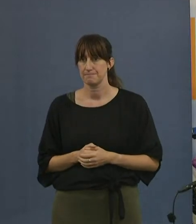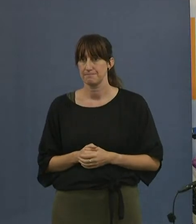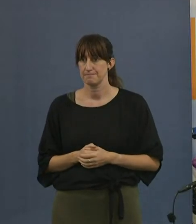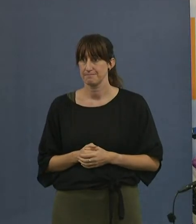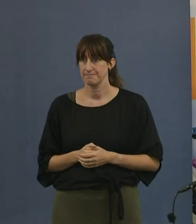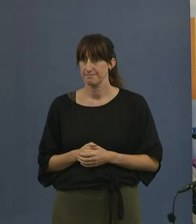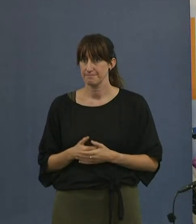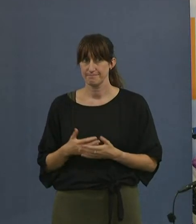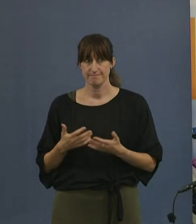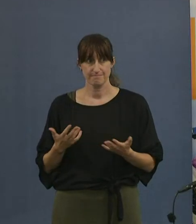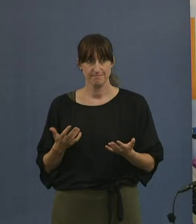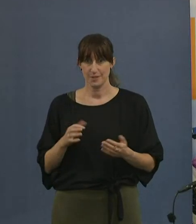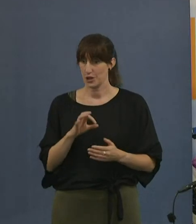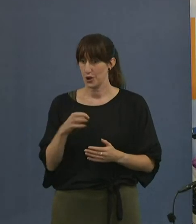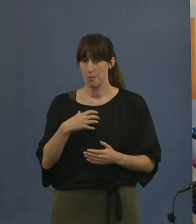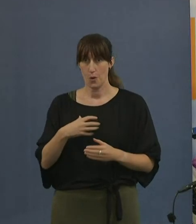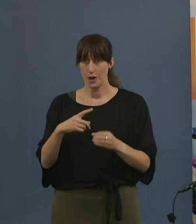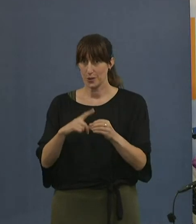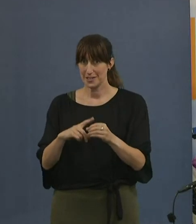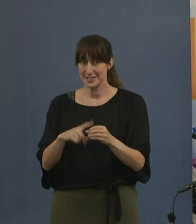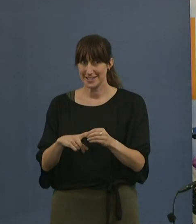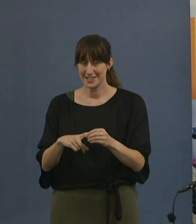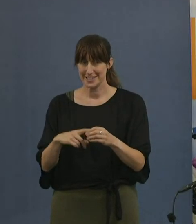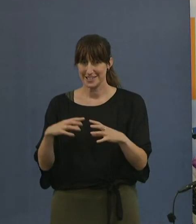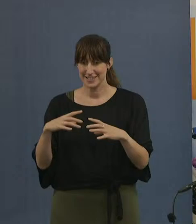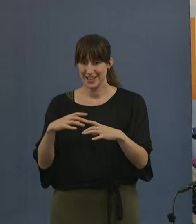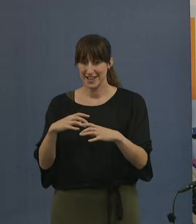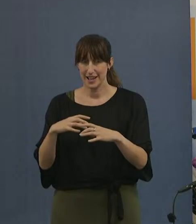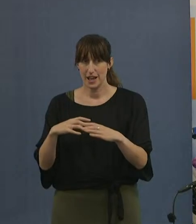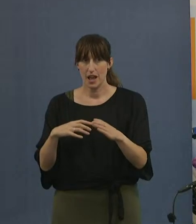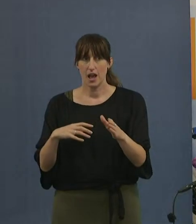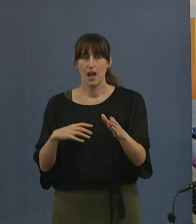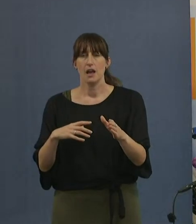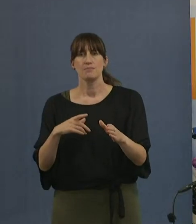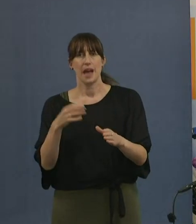All right, and if there's no further questions, we might.